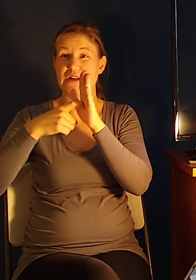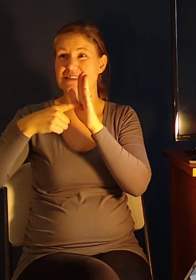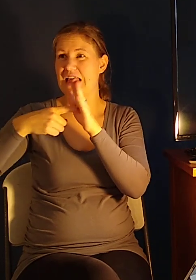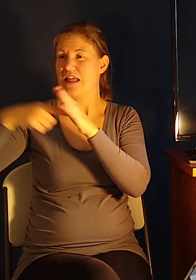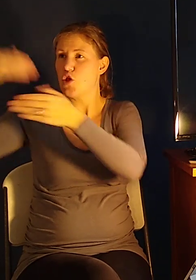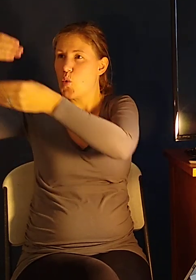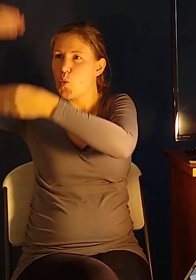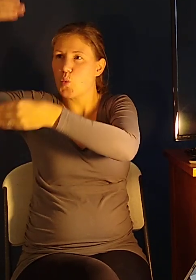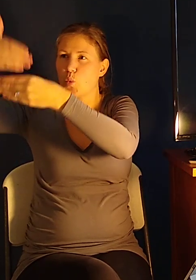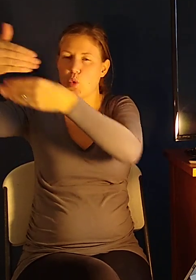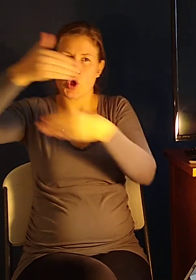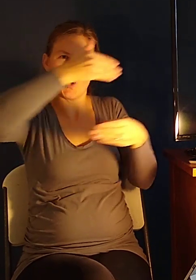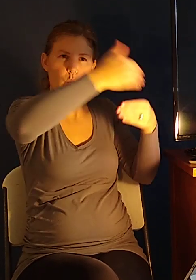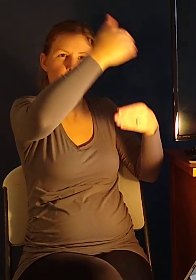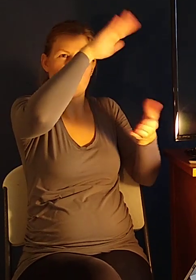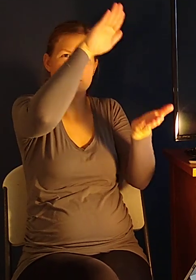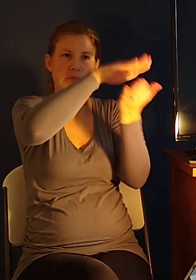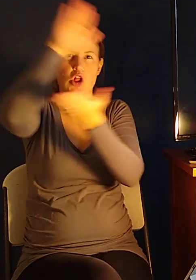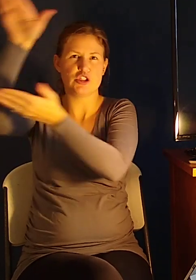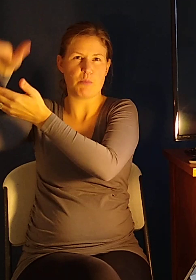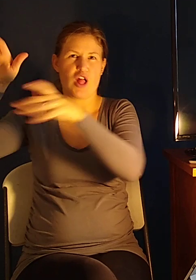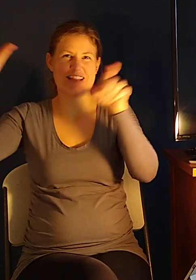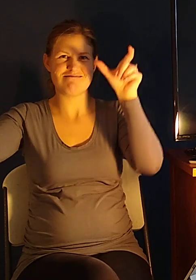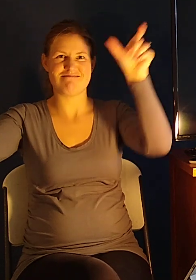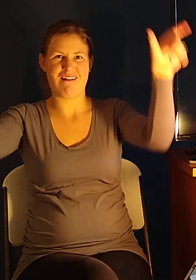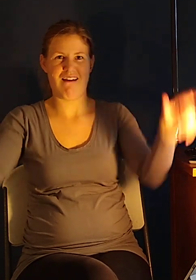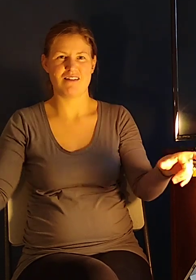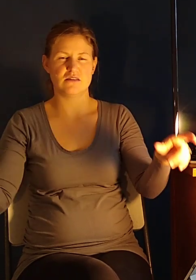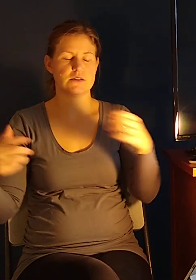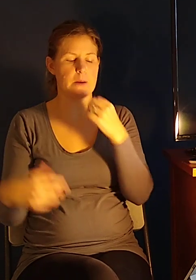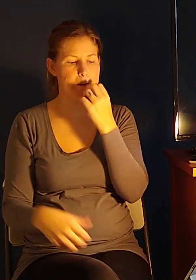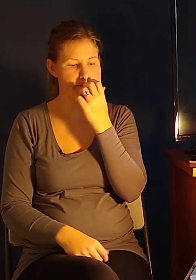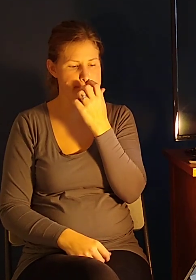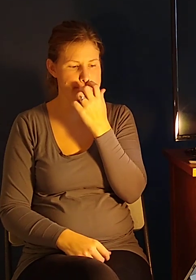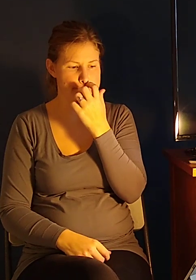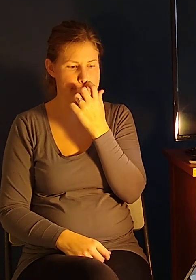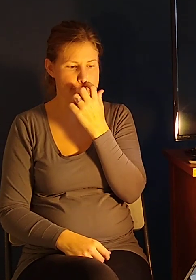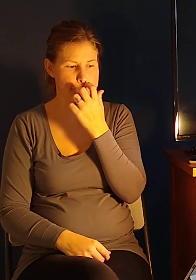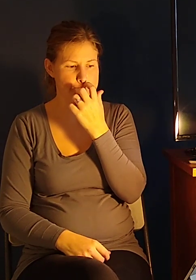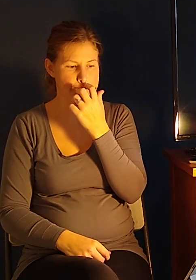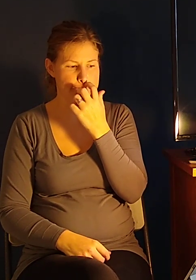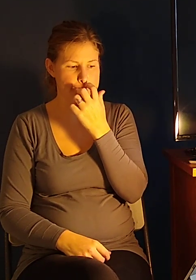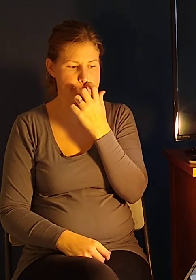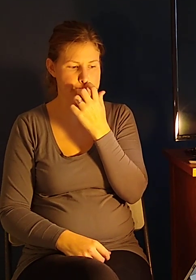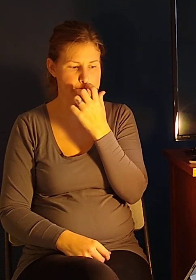smaller windows on the side. So if this is pre